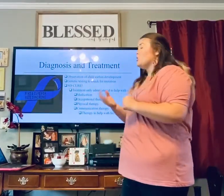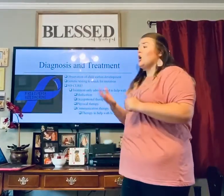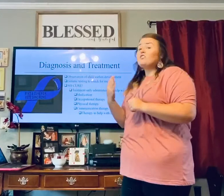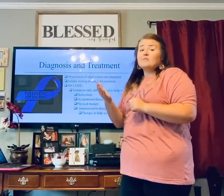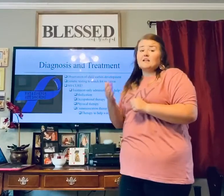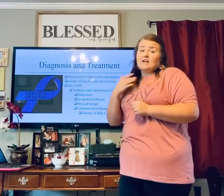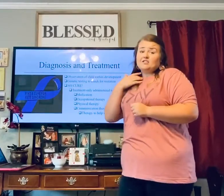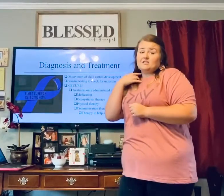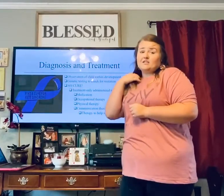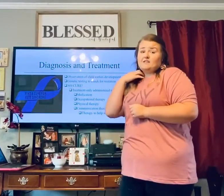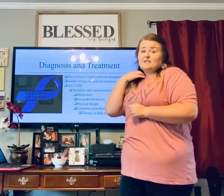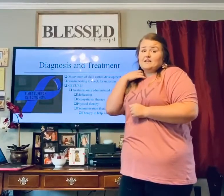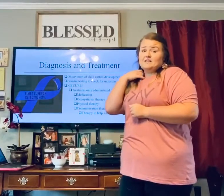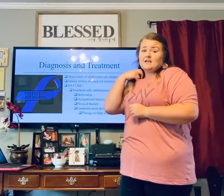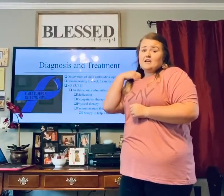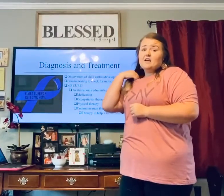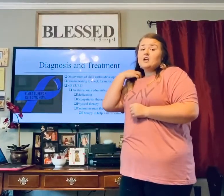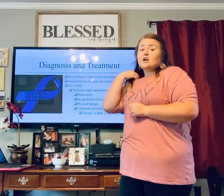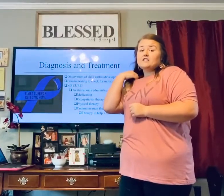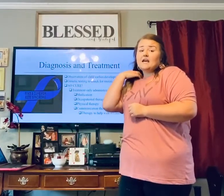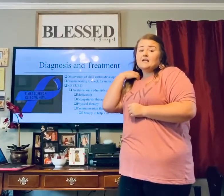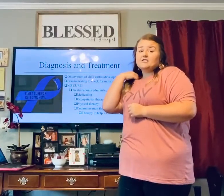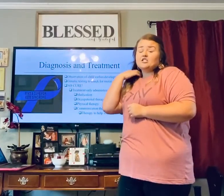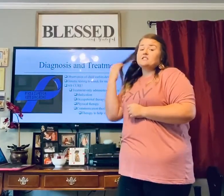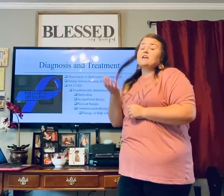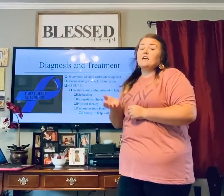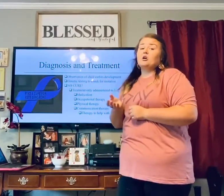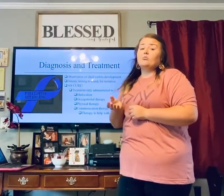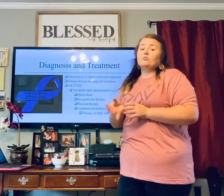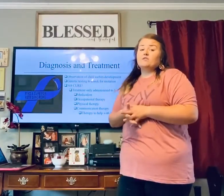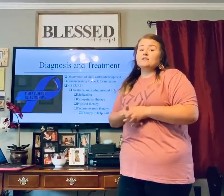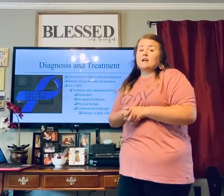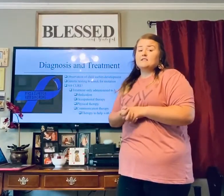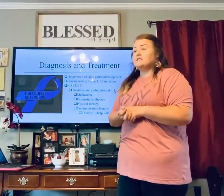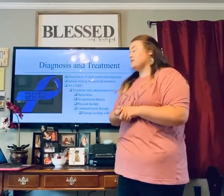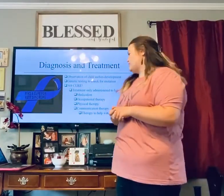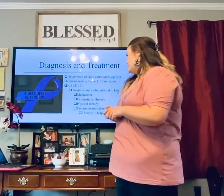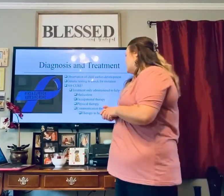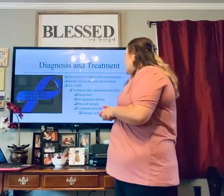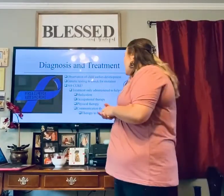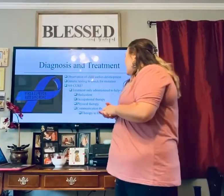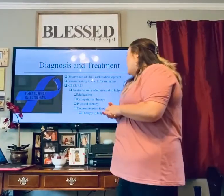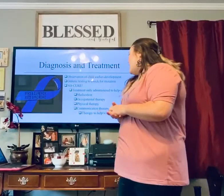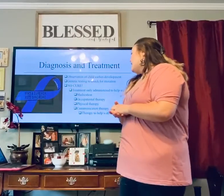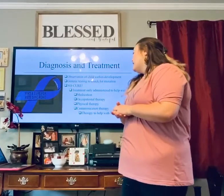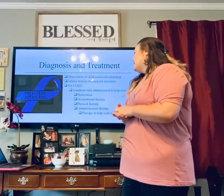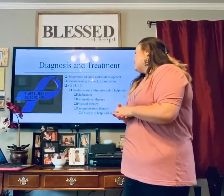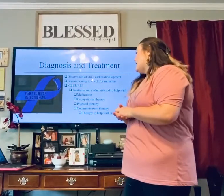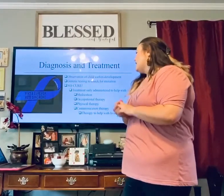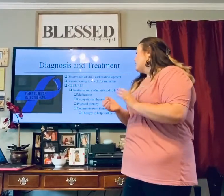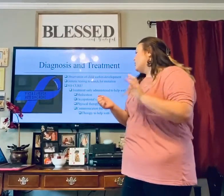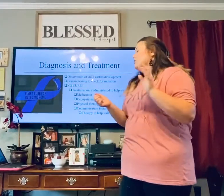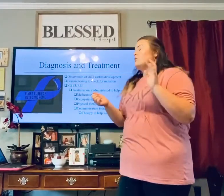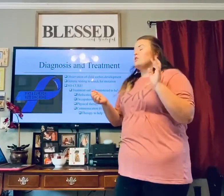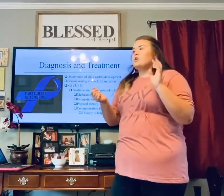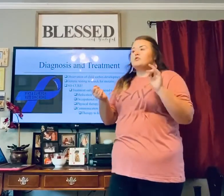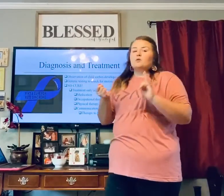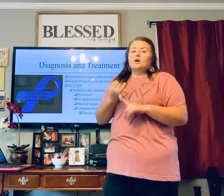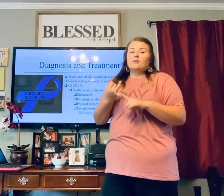lot of medication that these kids are taking just to help with the signs and symptoms. And they will go through